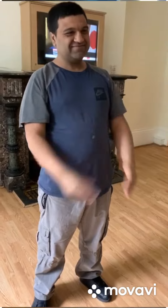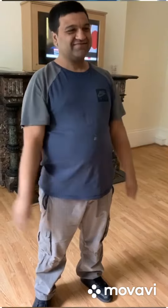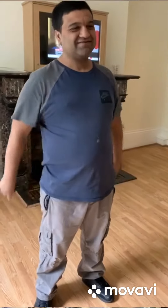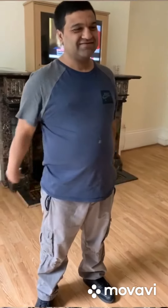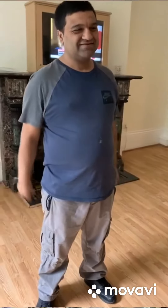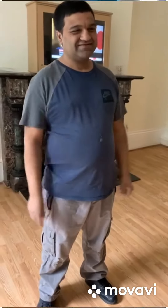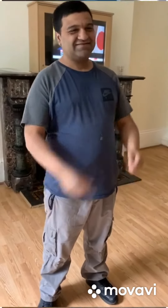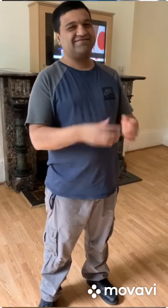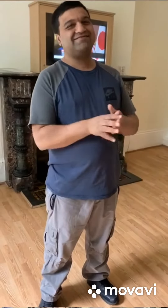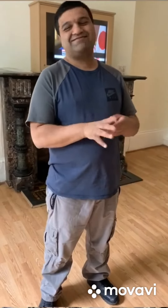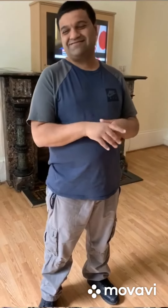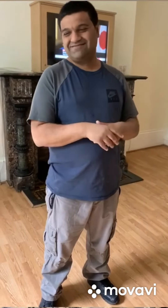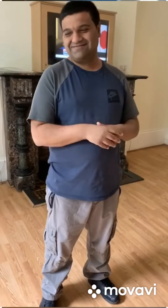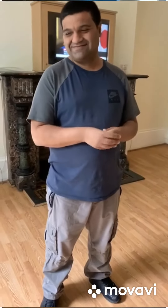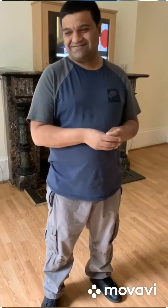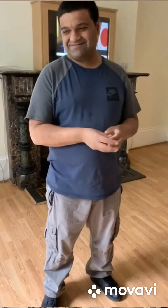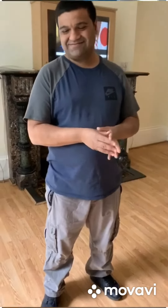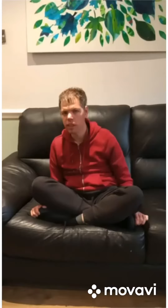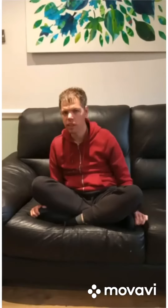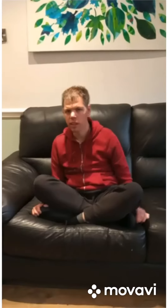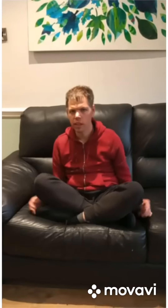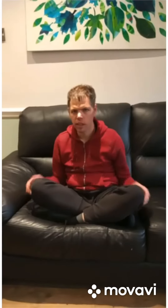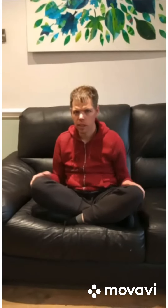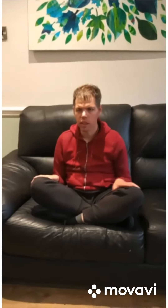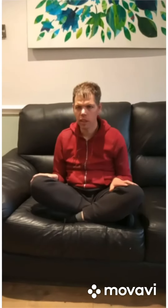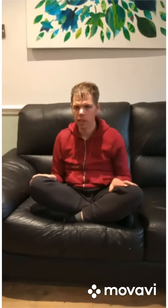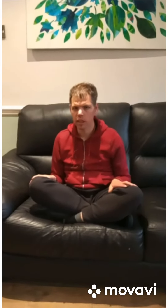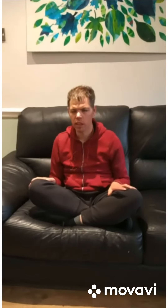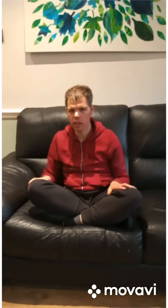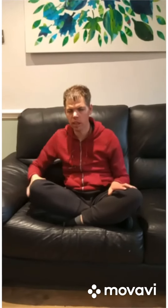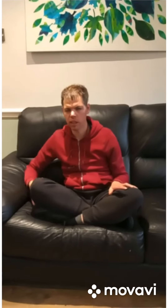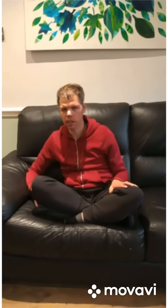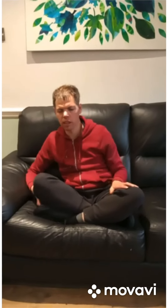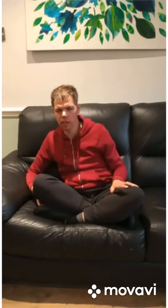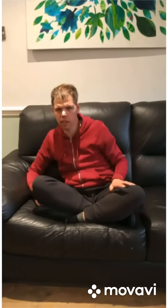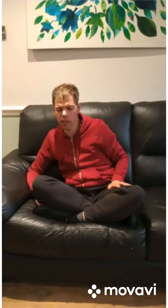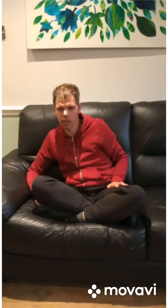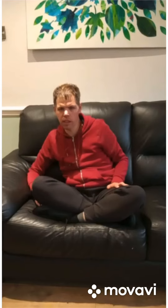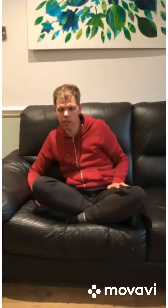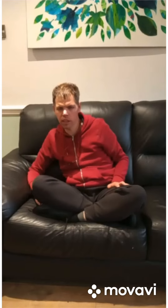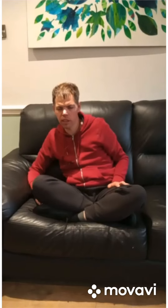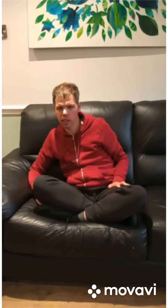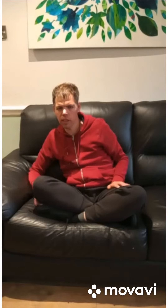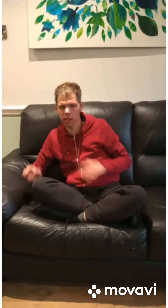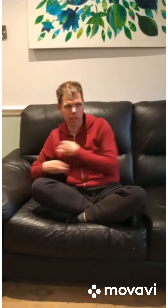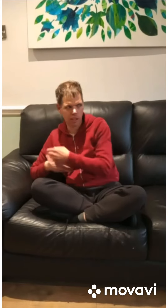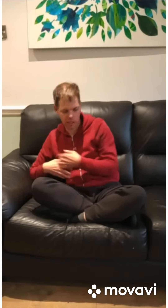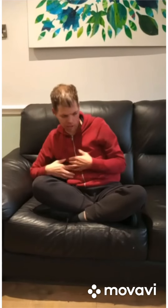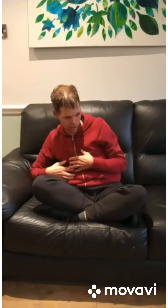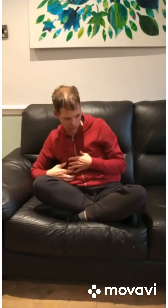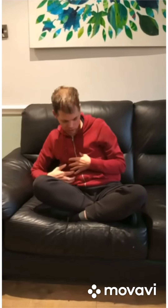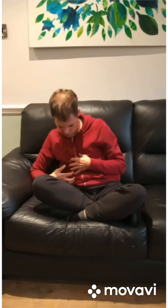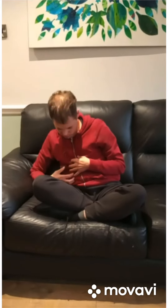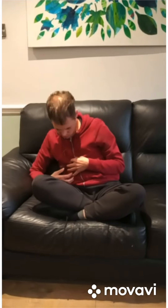Say. Come on. Show me the sign for later. Yeah. Come on. Do it